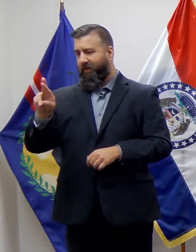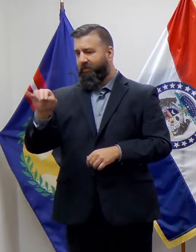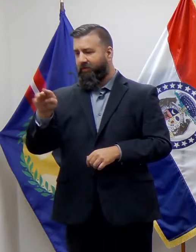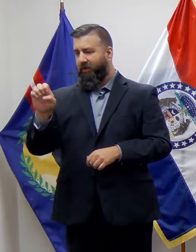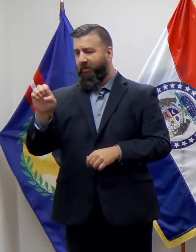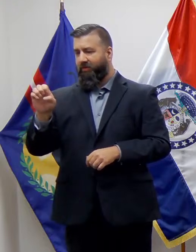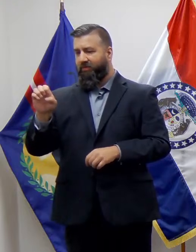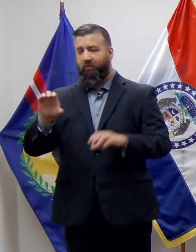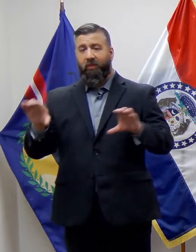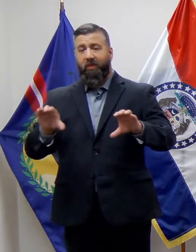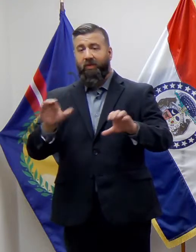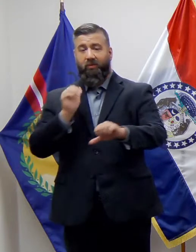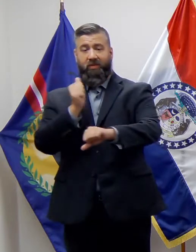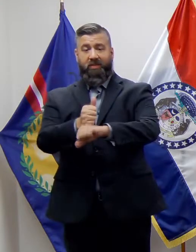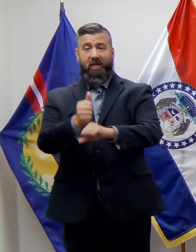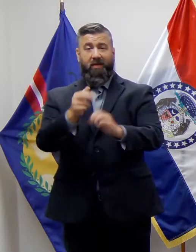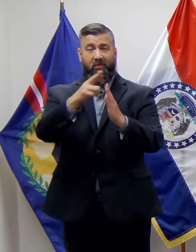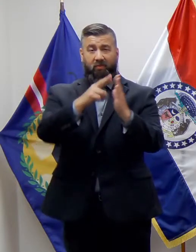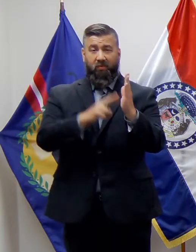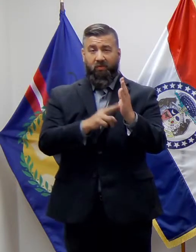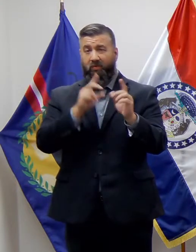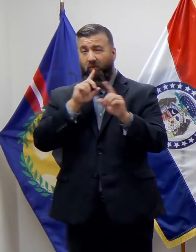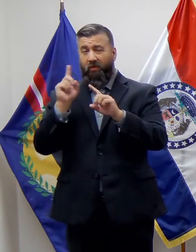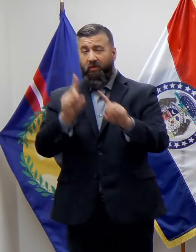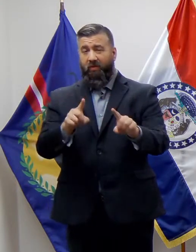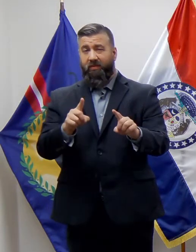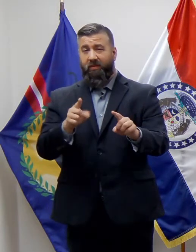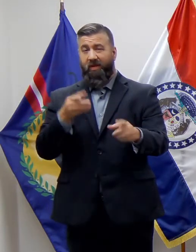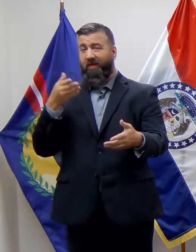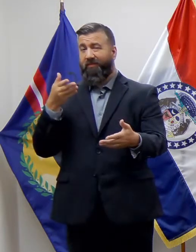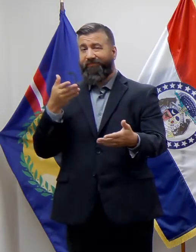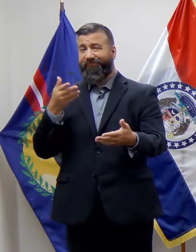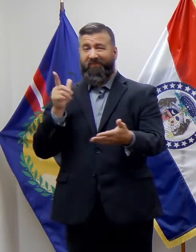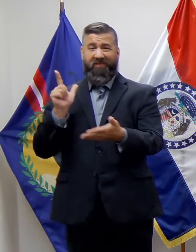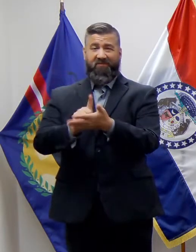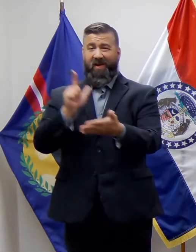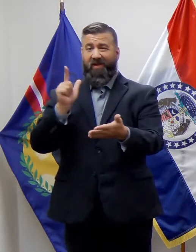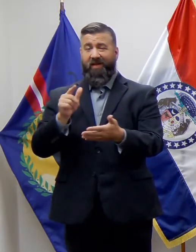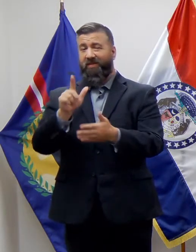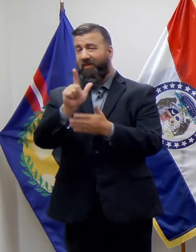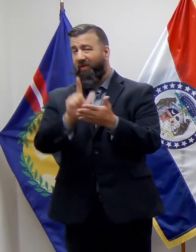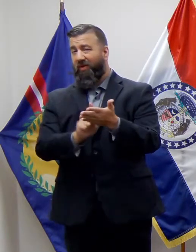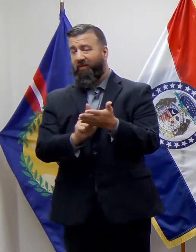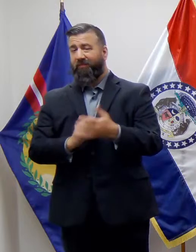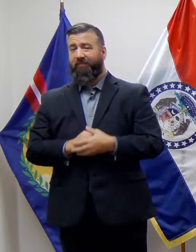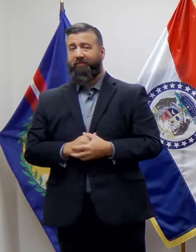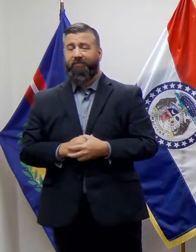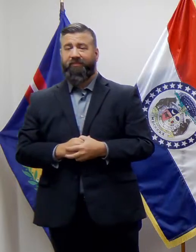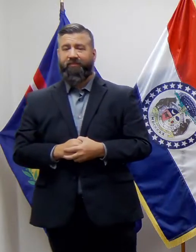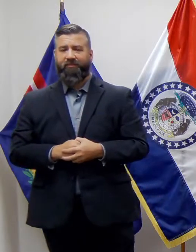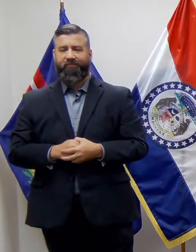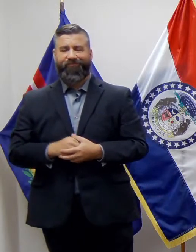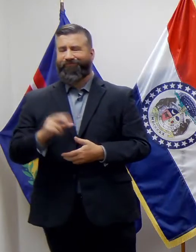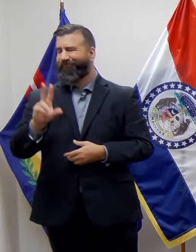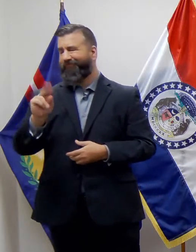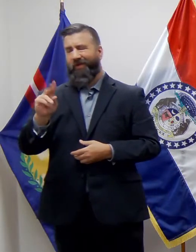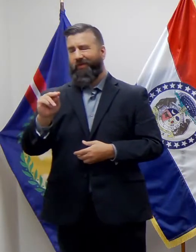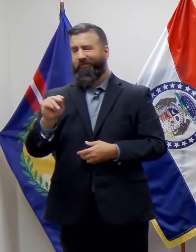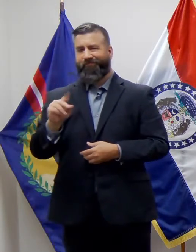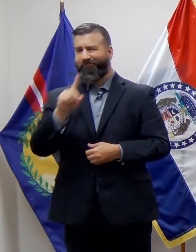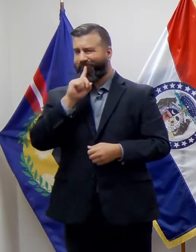the mandate in place violated that state statute in terms of consulting with the county council or No, those kind of things? Absolutely